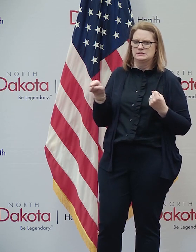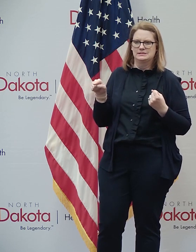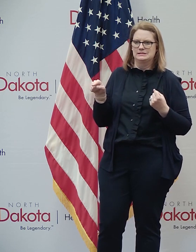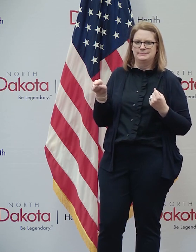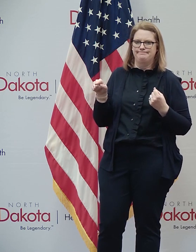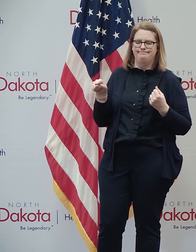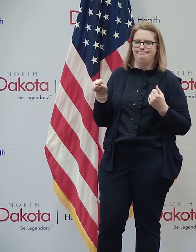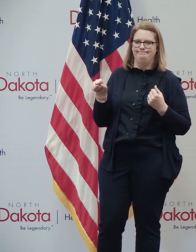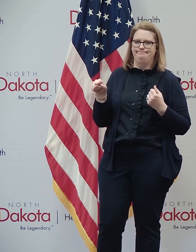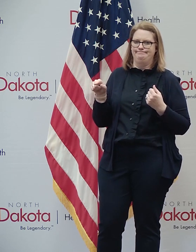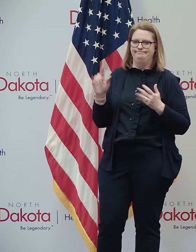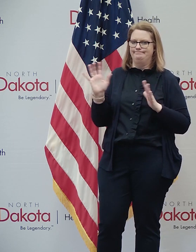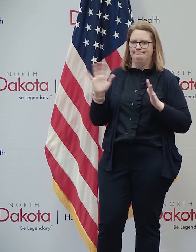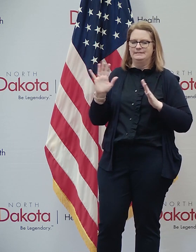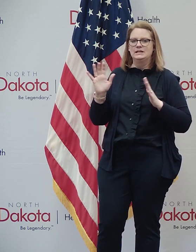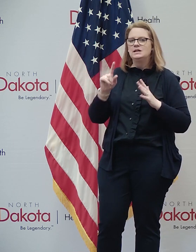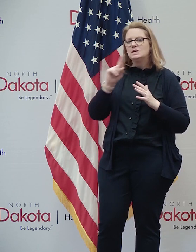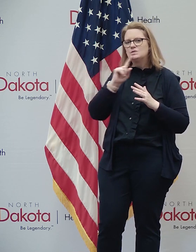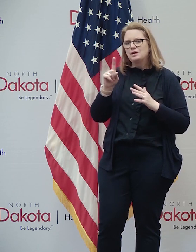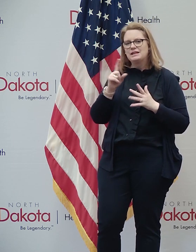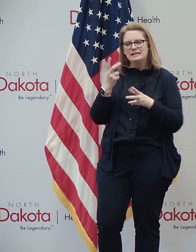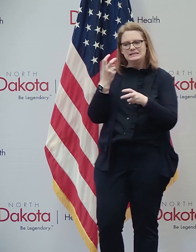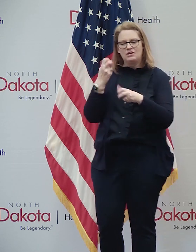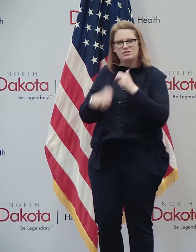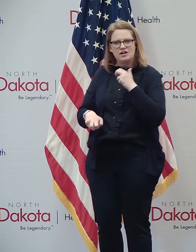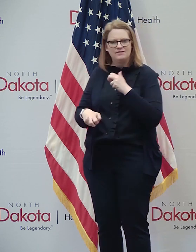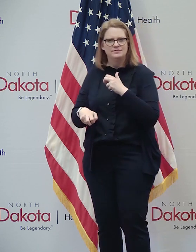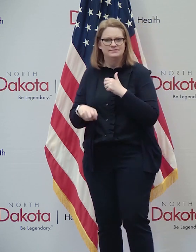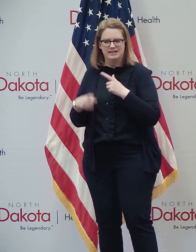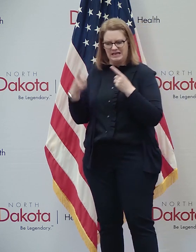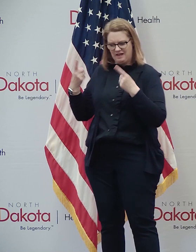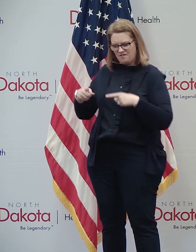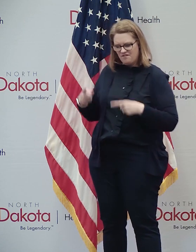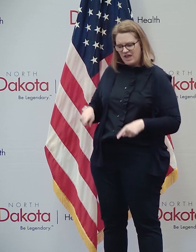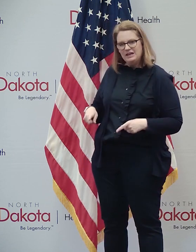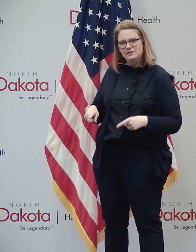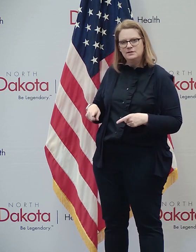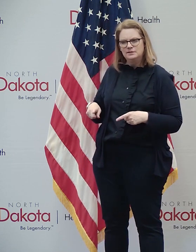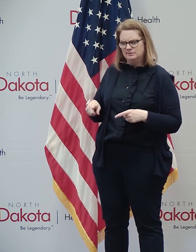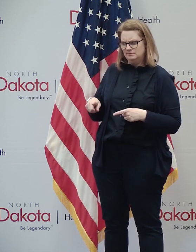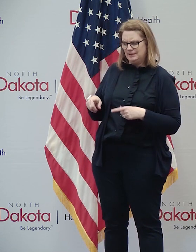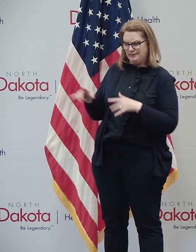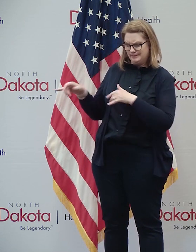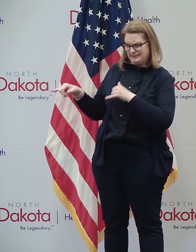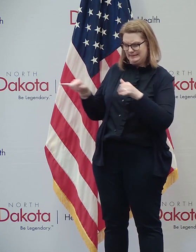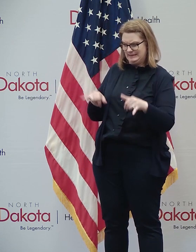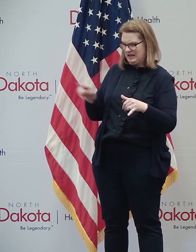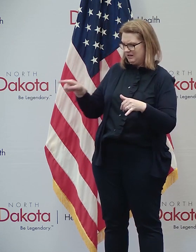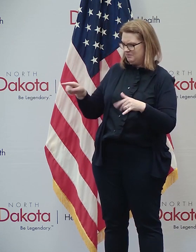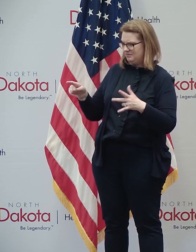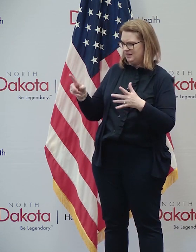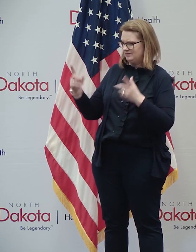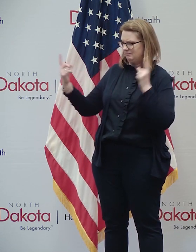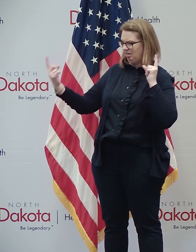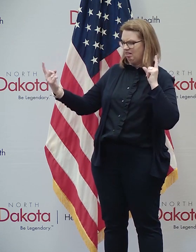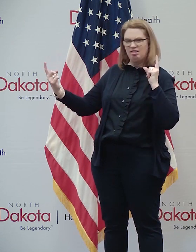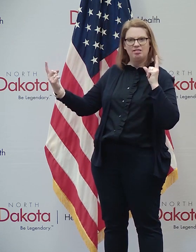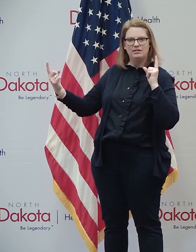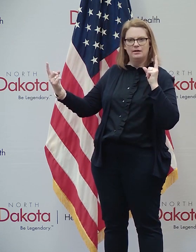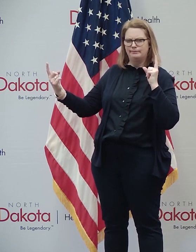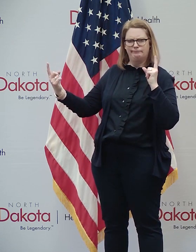believe that when we looked at the really large scale, the tens of thousands of people gathering this summer, it was the determination of the Department of